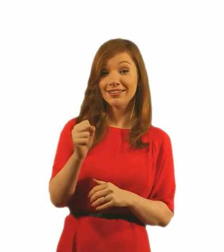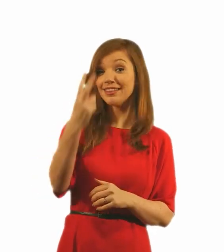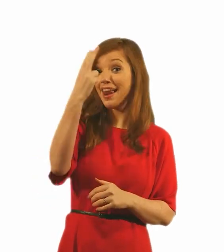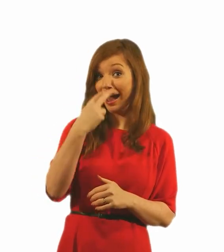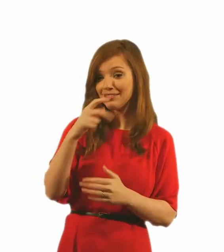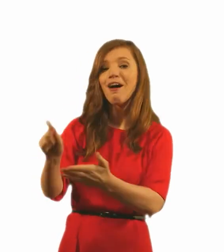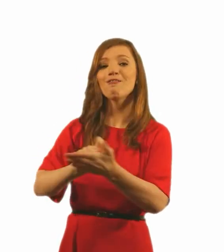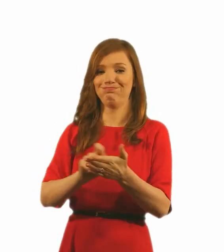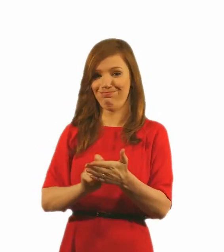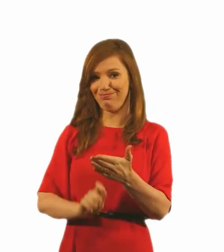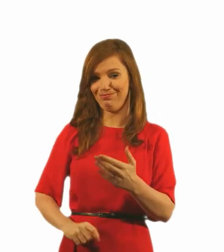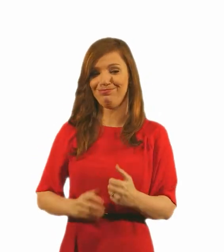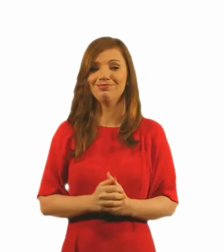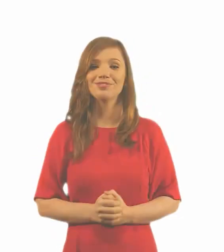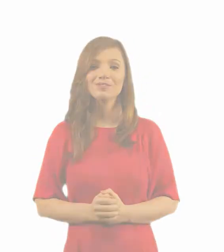April.